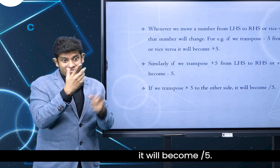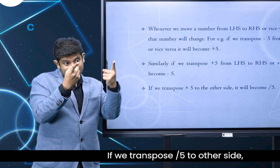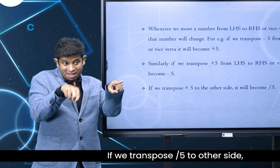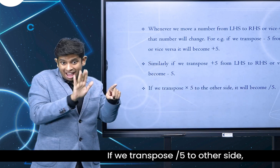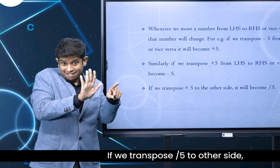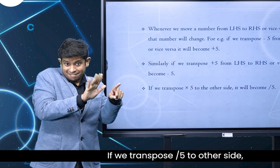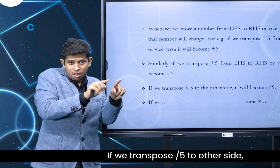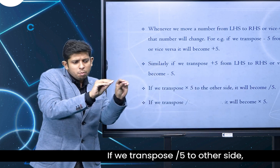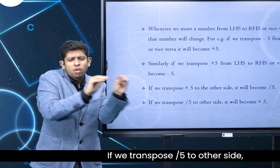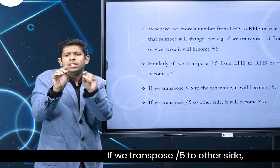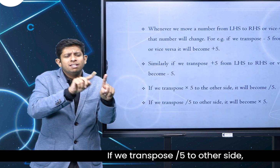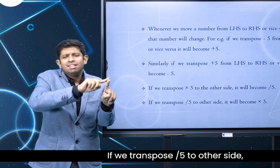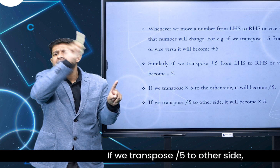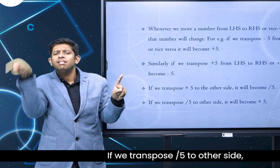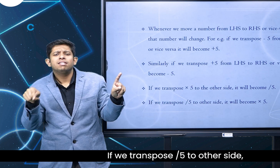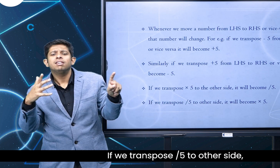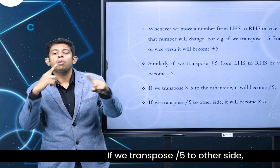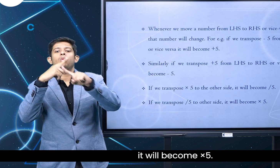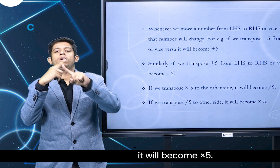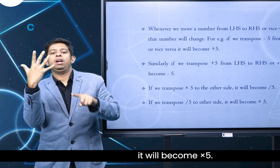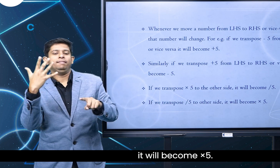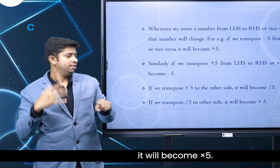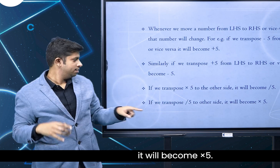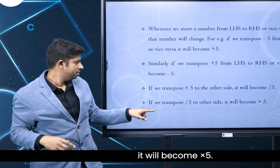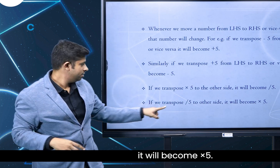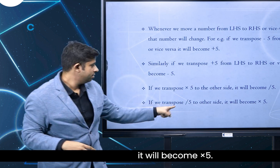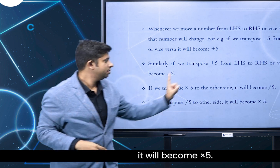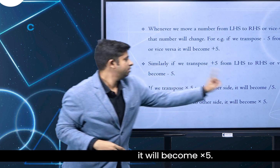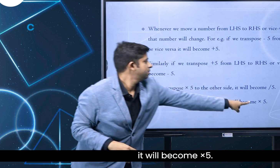If we transpose division 5 to other side, it will become multiple 5.